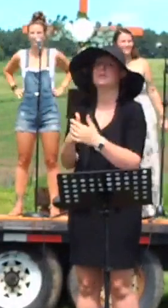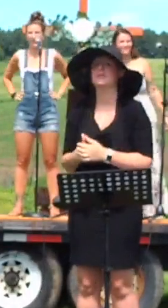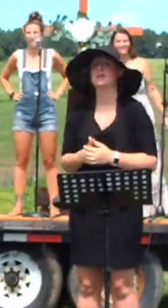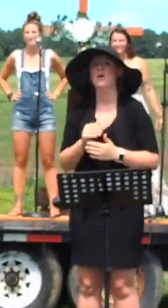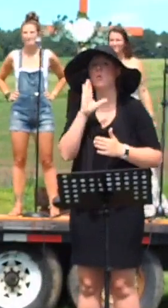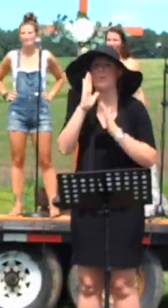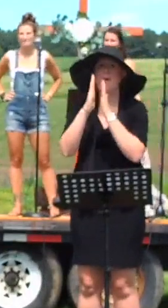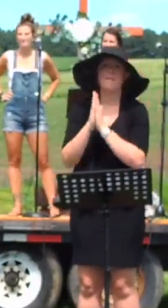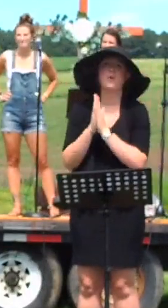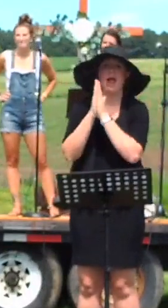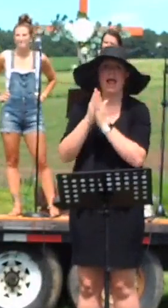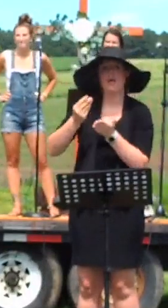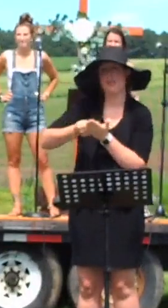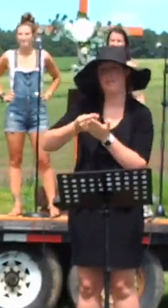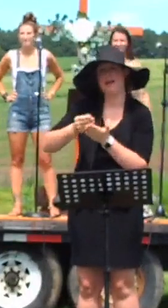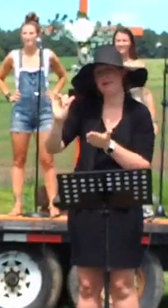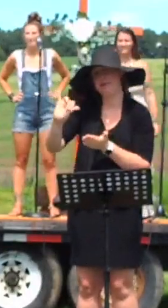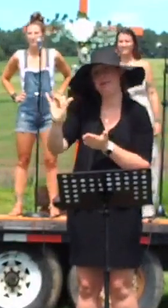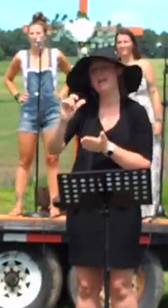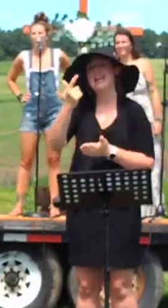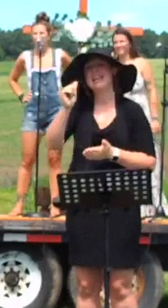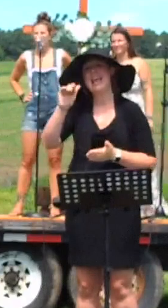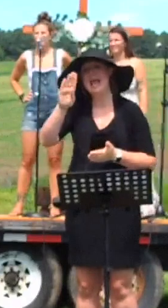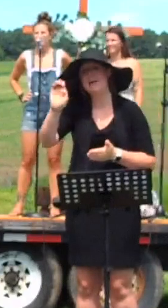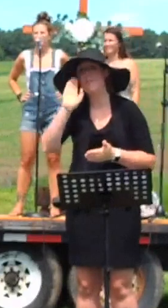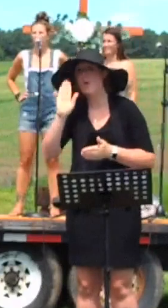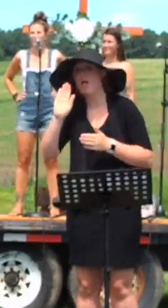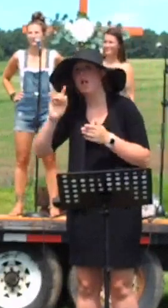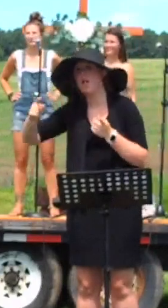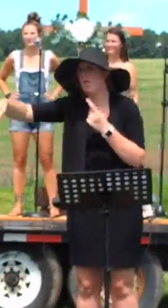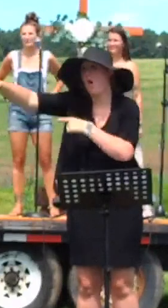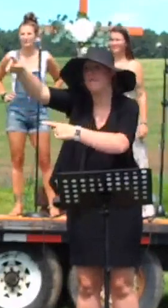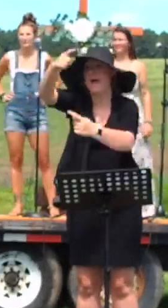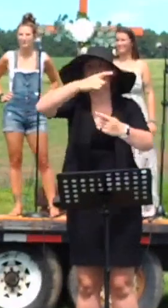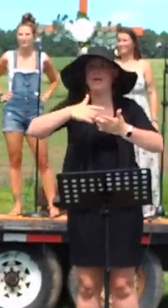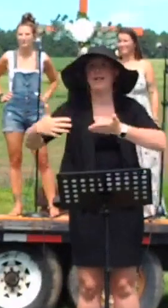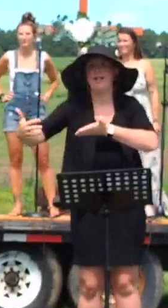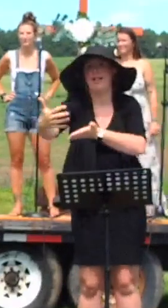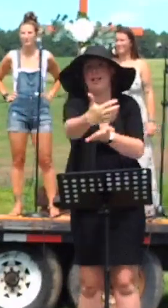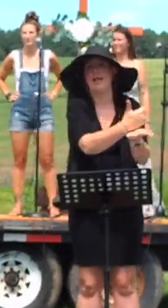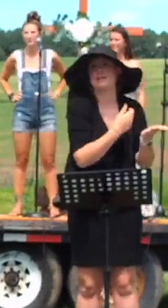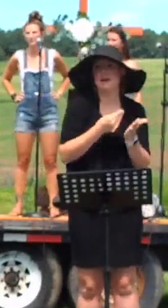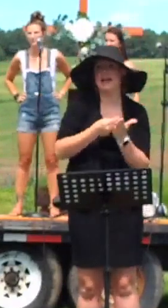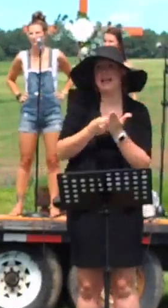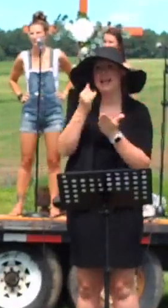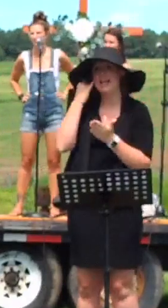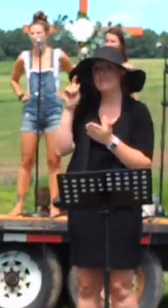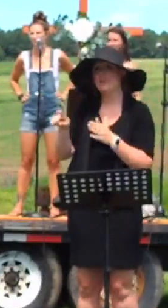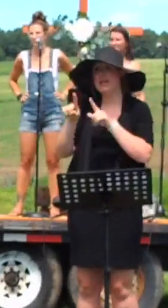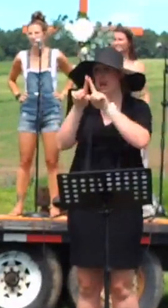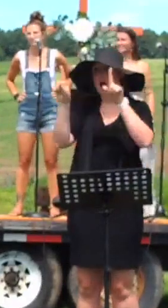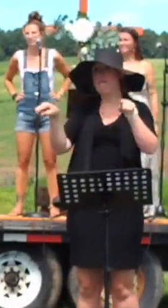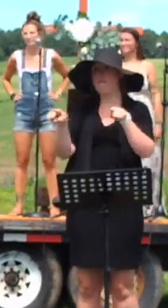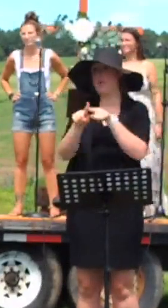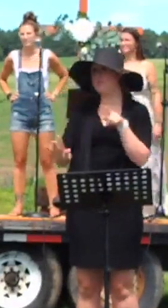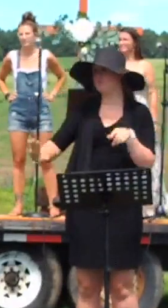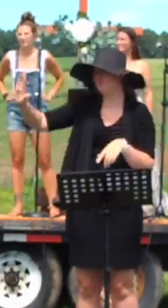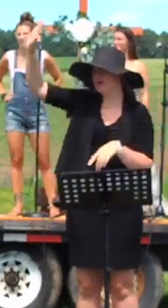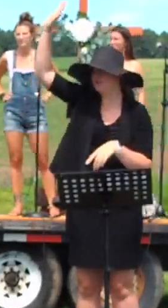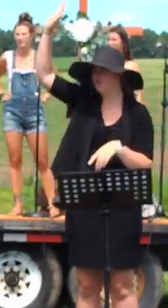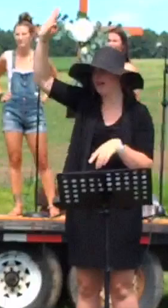pray over our offerings in a minute. Gabe's going to go around. If you need an envelope, just raise your hand and he'll bring one to